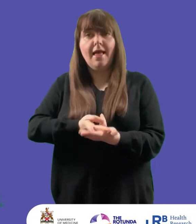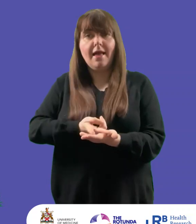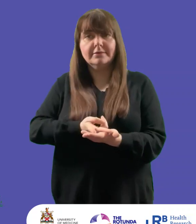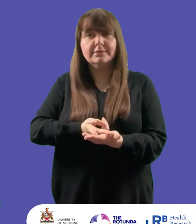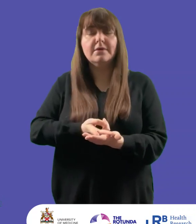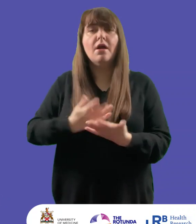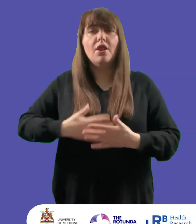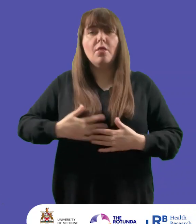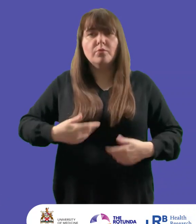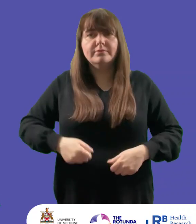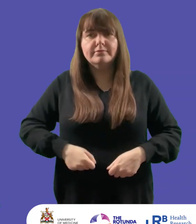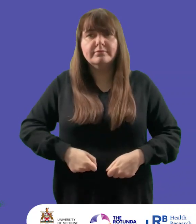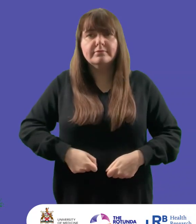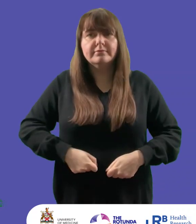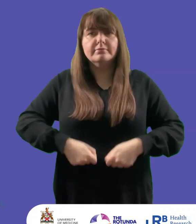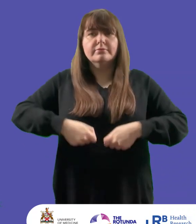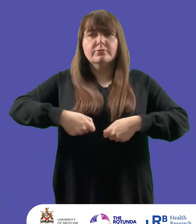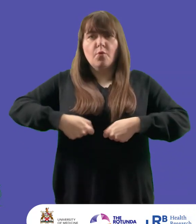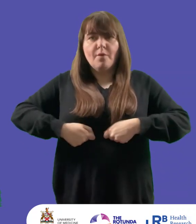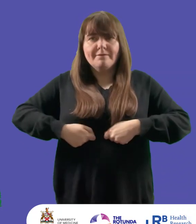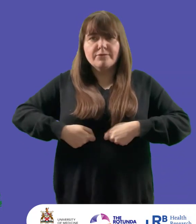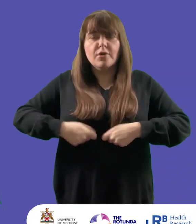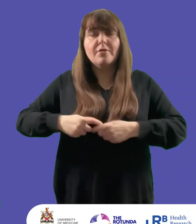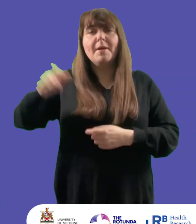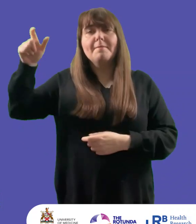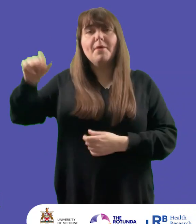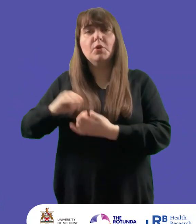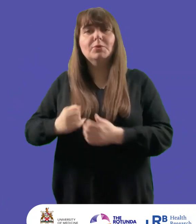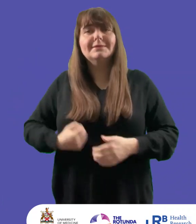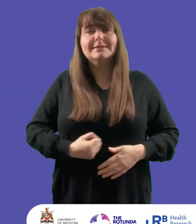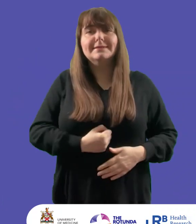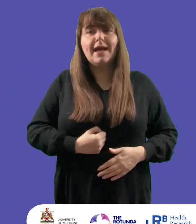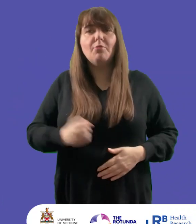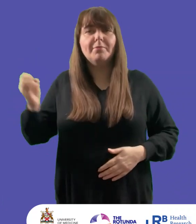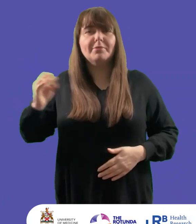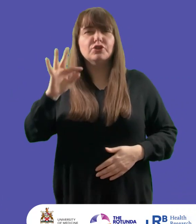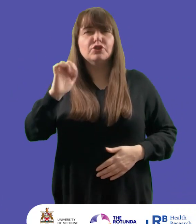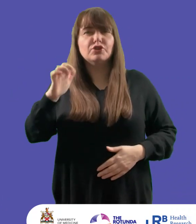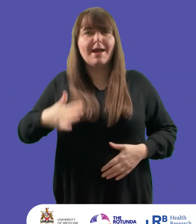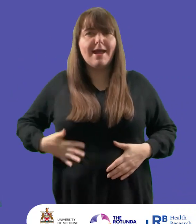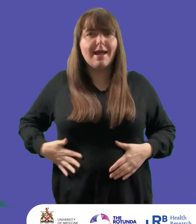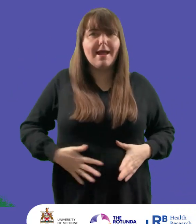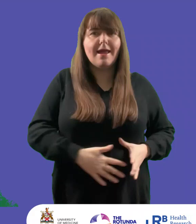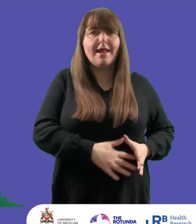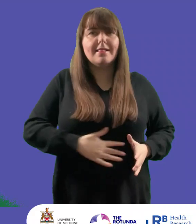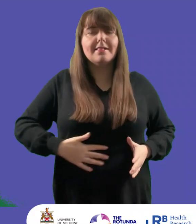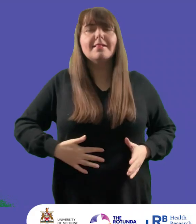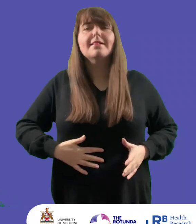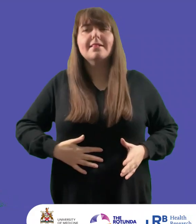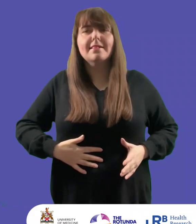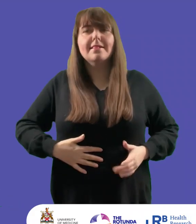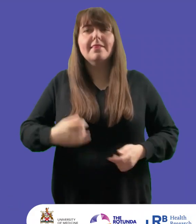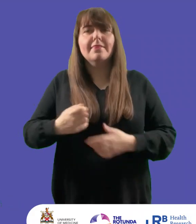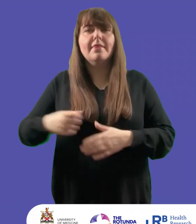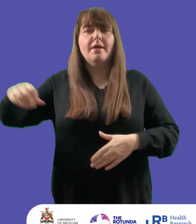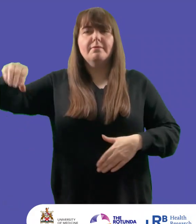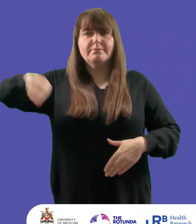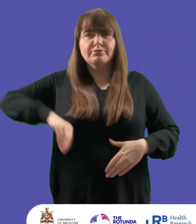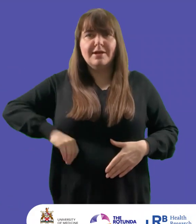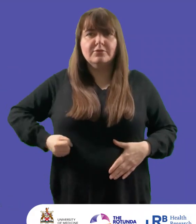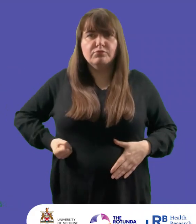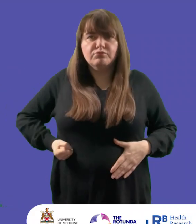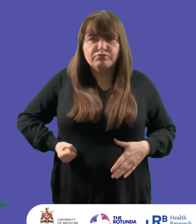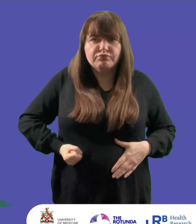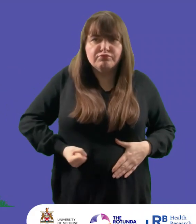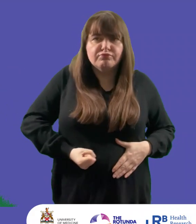asked to lie down on a bed and to adjust your clothes to uncover your bump. The person doing your scan will put some gel onto your tummy and press on the tummy